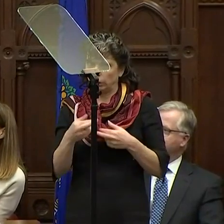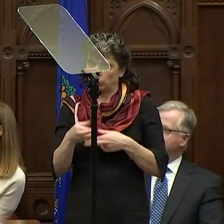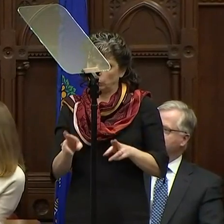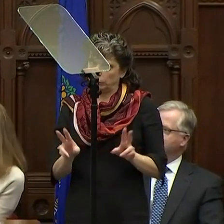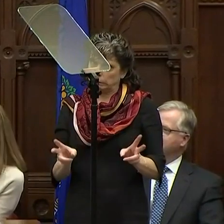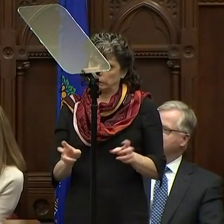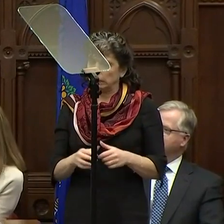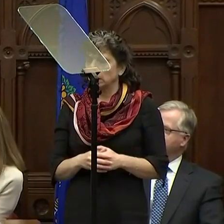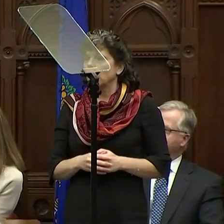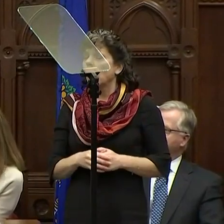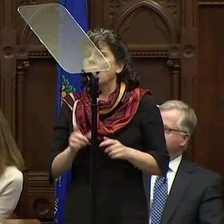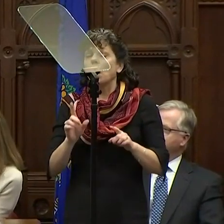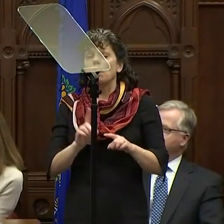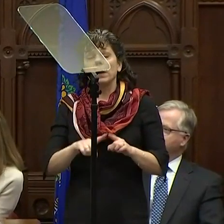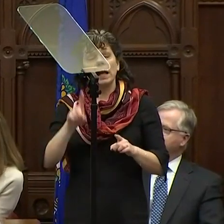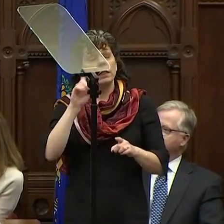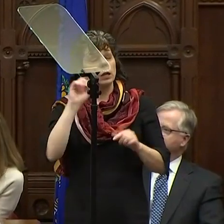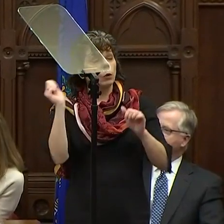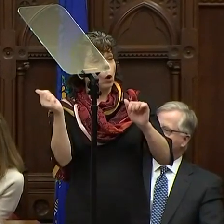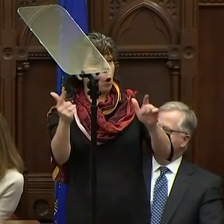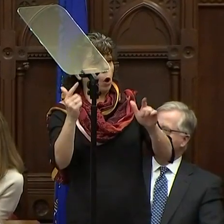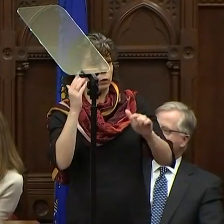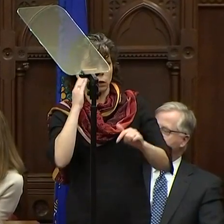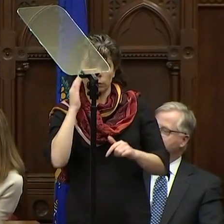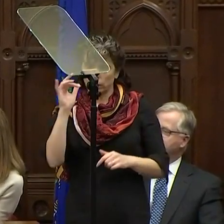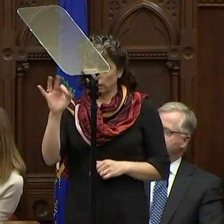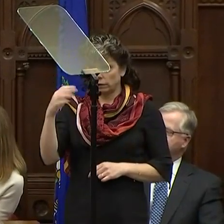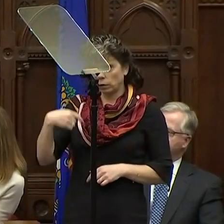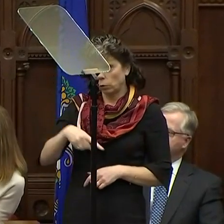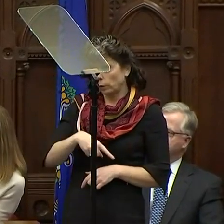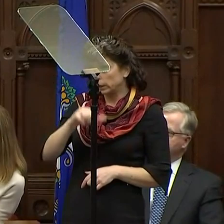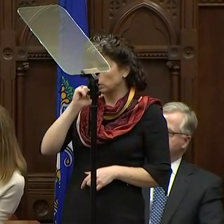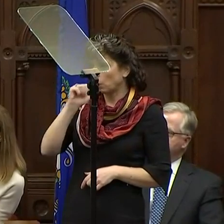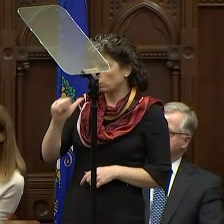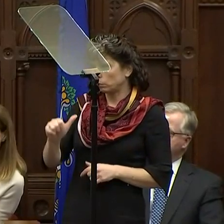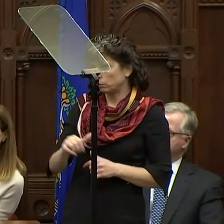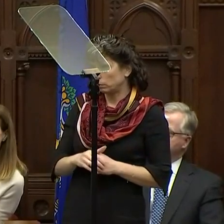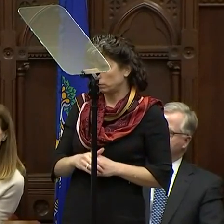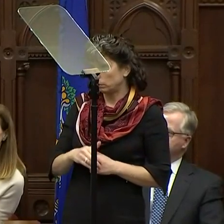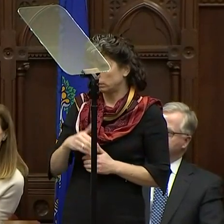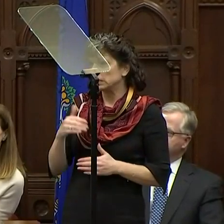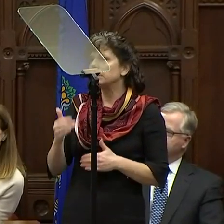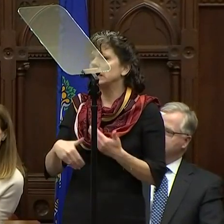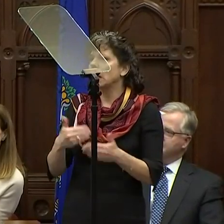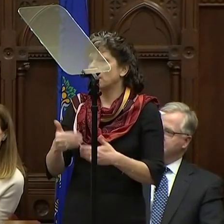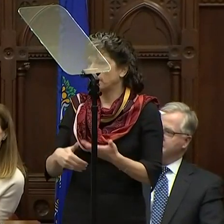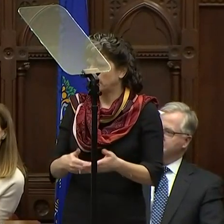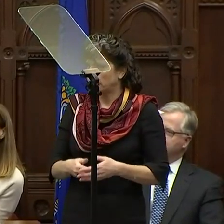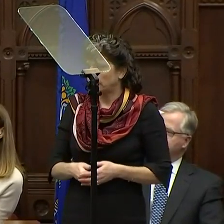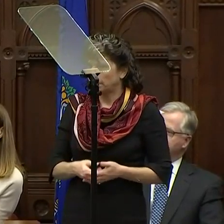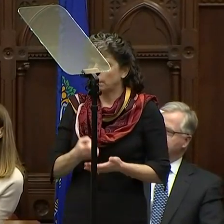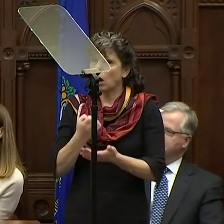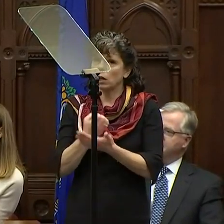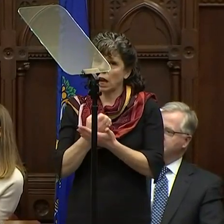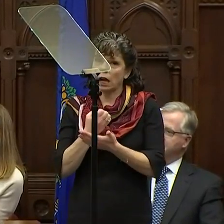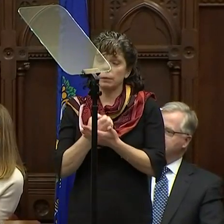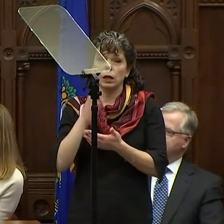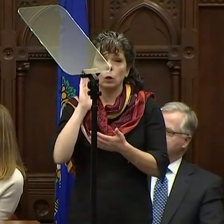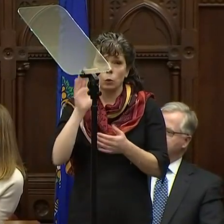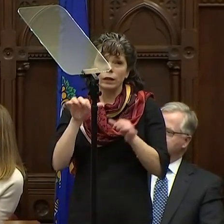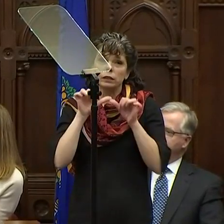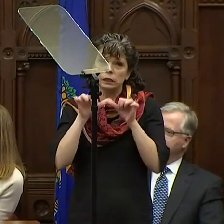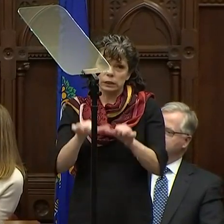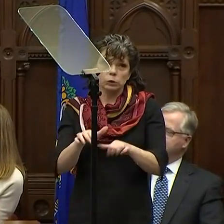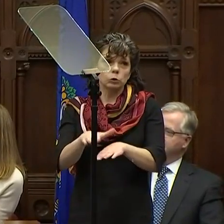But we also know, and I think we all know this, that if we don't speed up, our economy is going to continue to slow